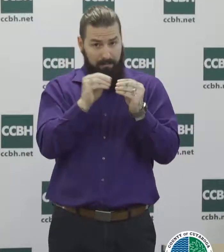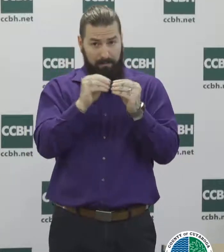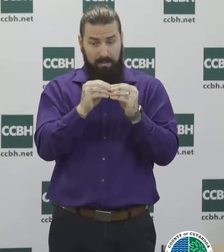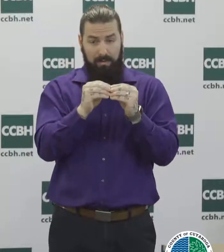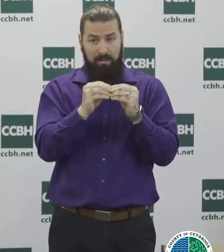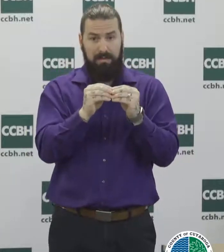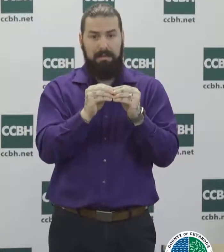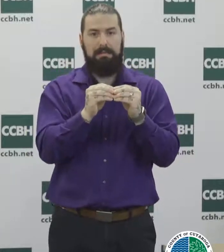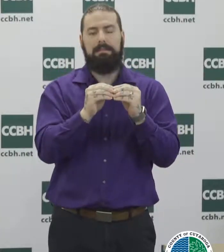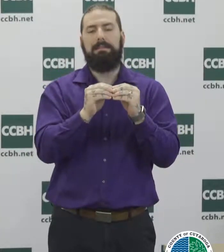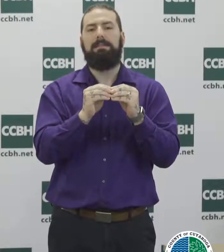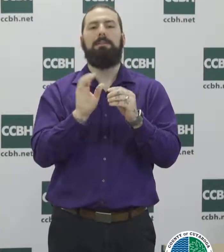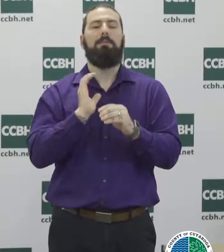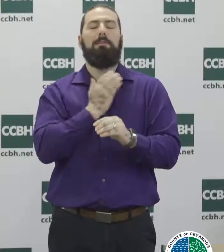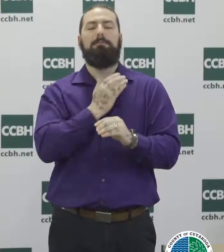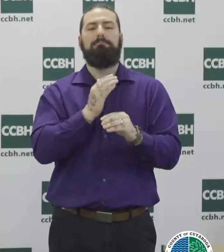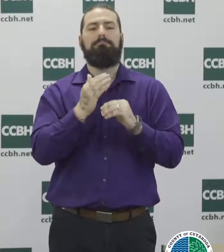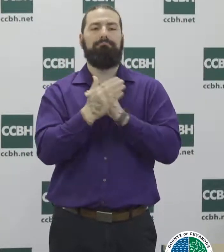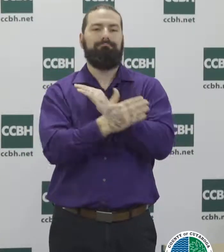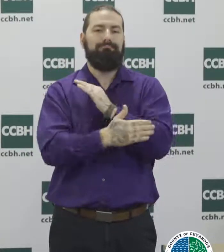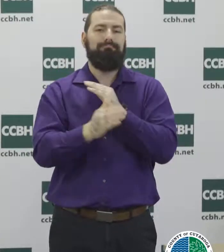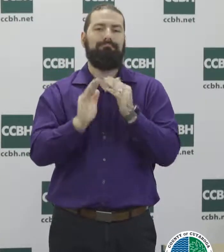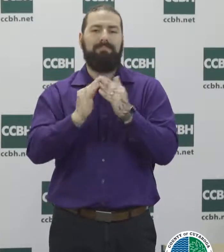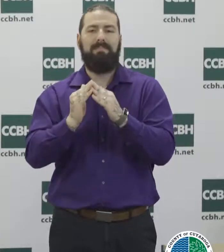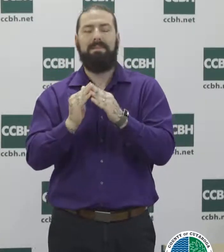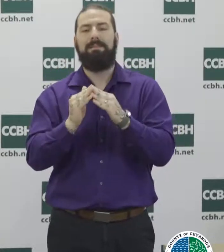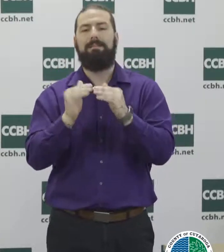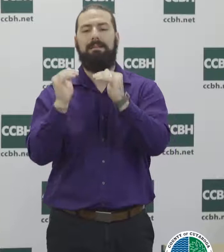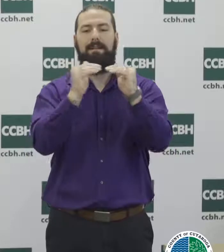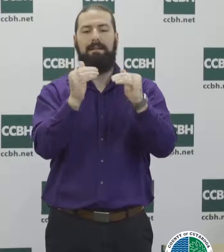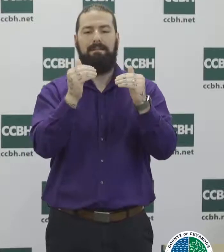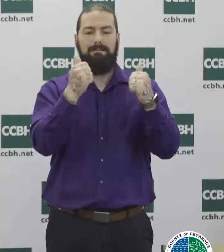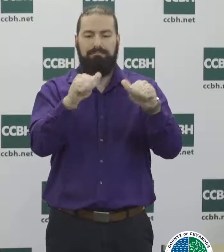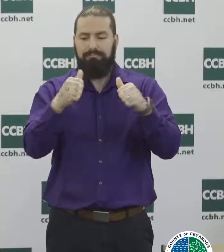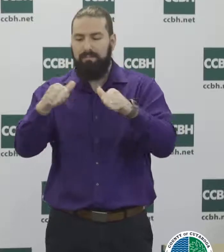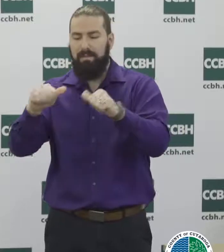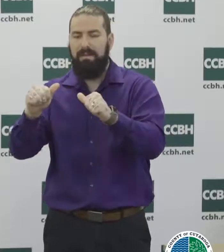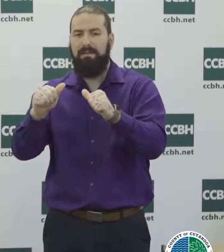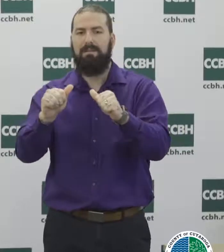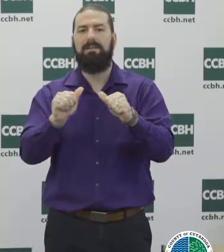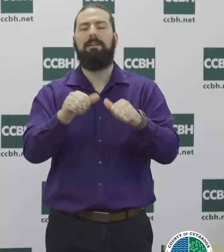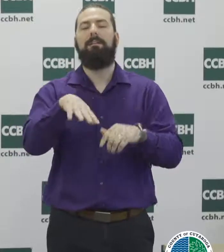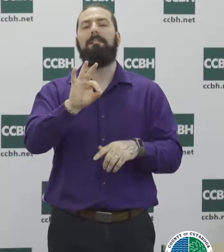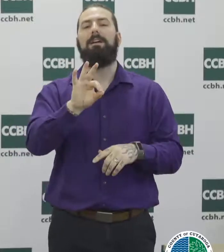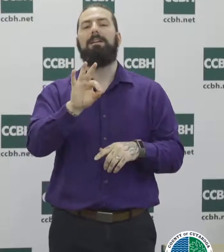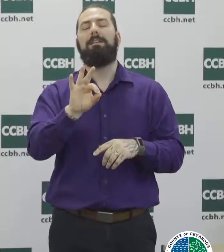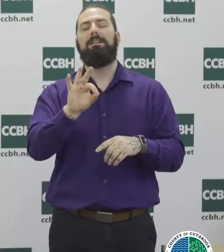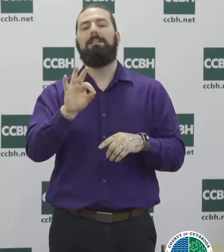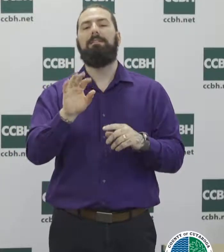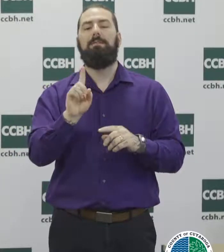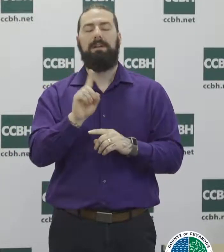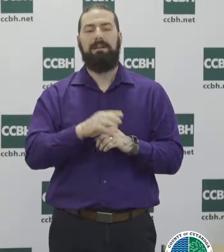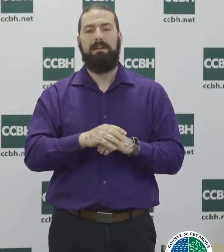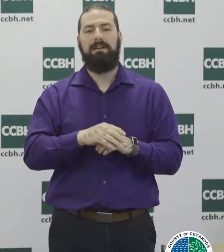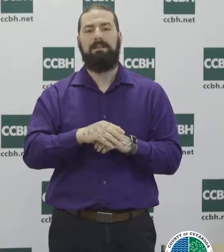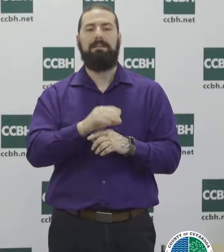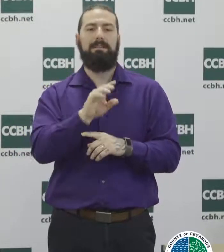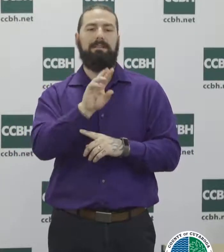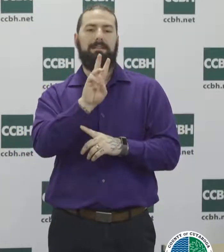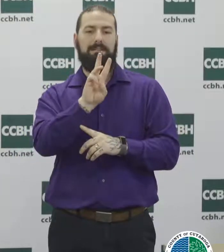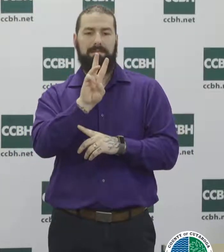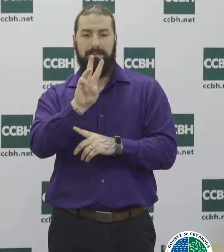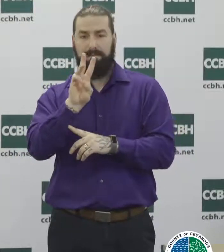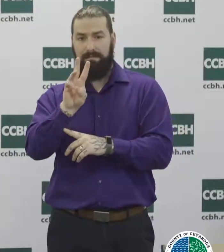community's equity efforts, more information can be found on our HIP Cuyahoga website, which is